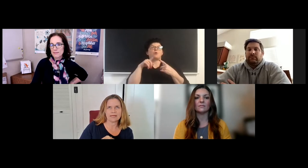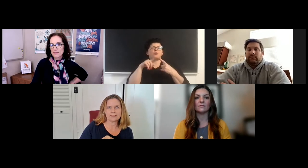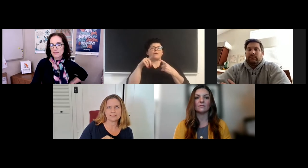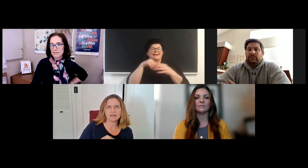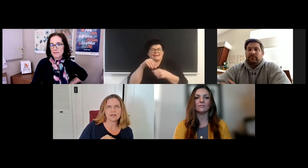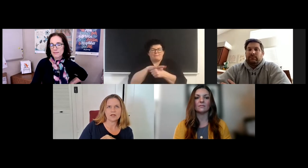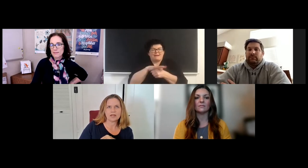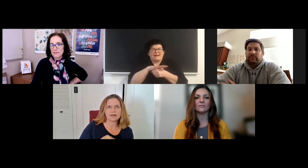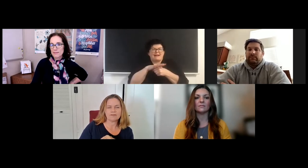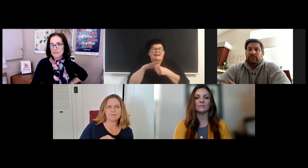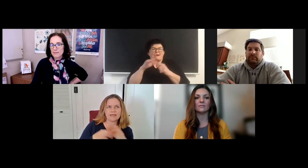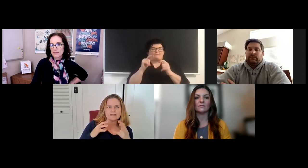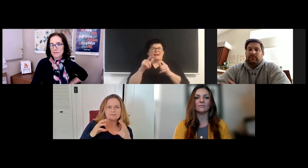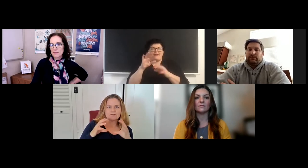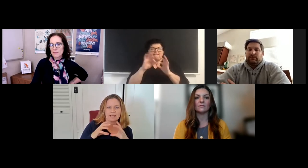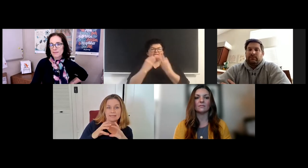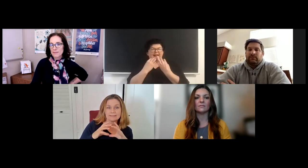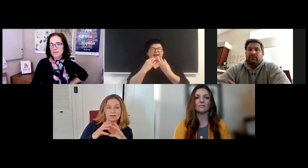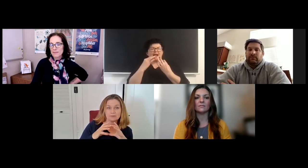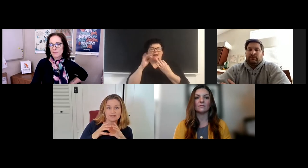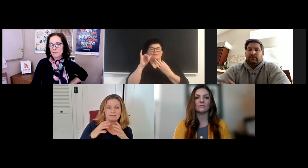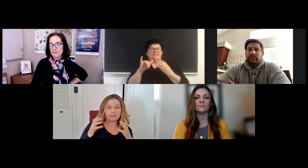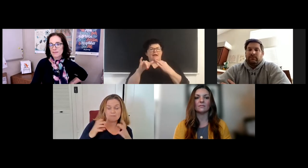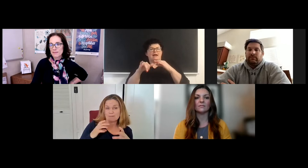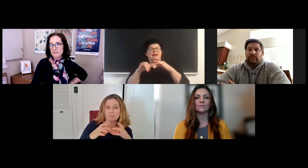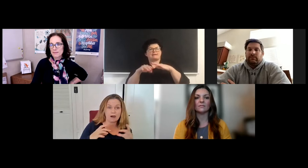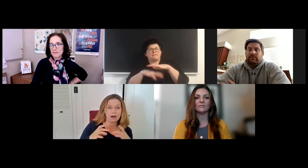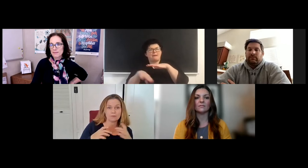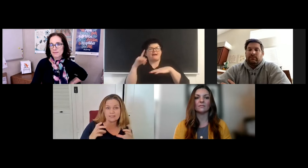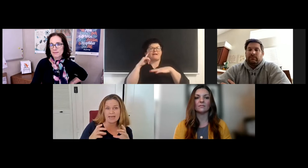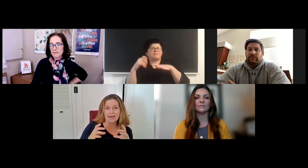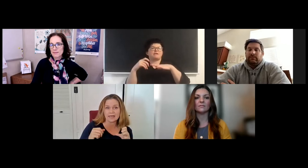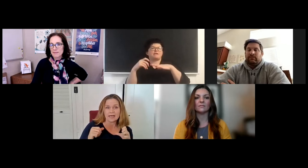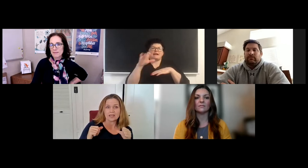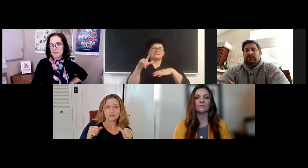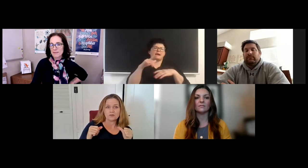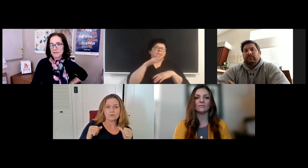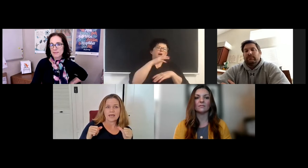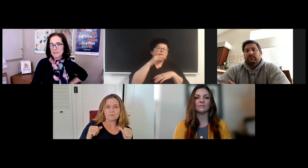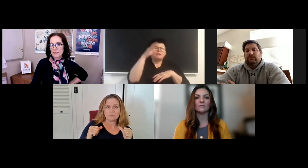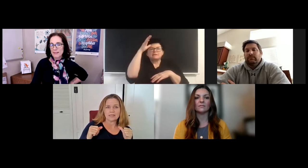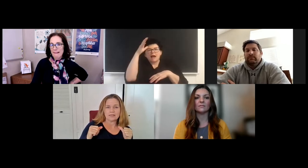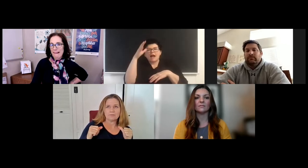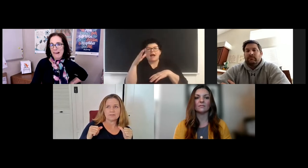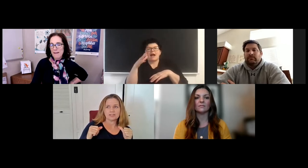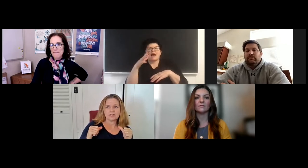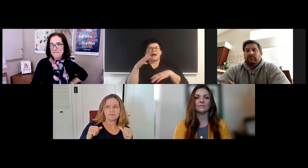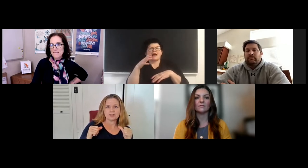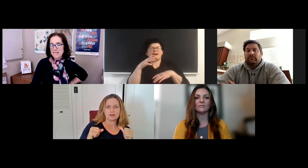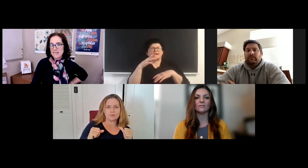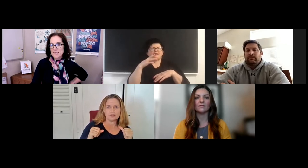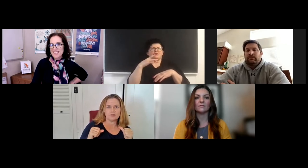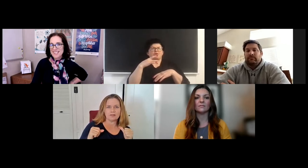family is kind of the basis for ASL, specifically maybe mom or dad, you get put in the position